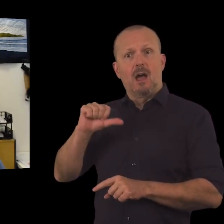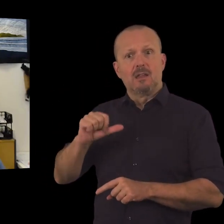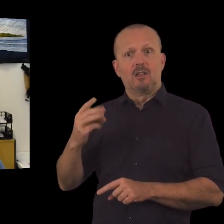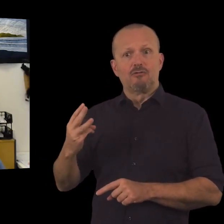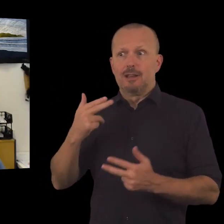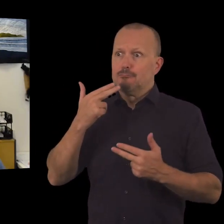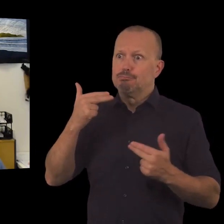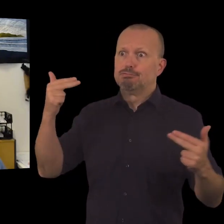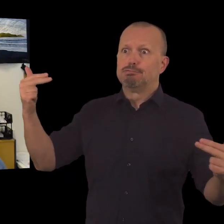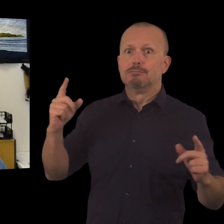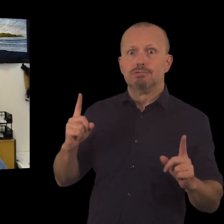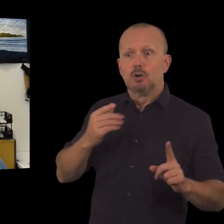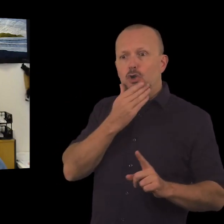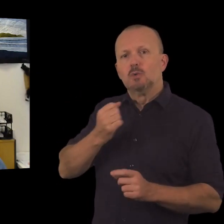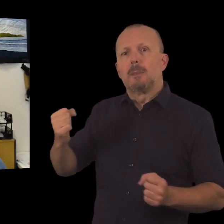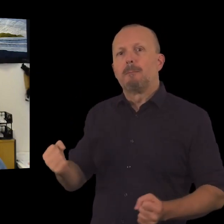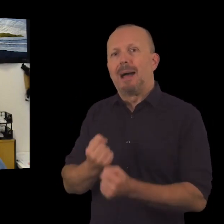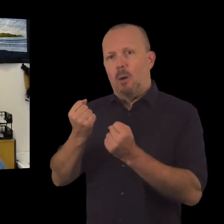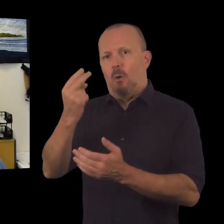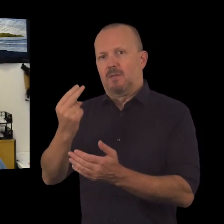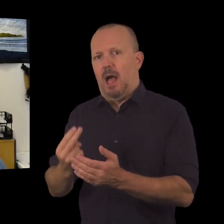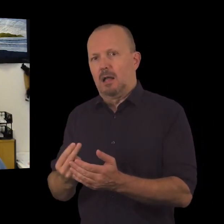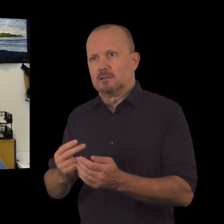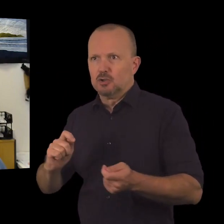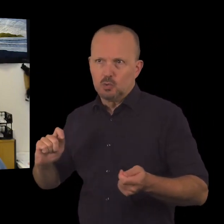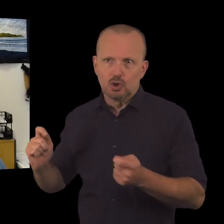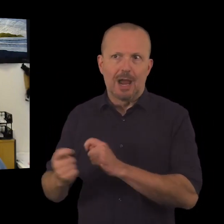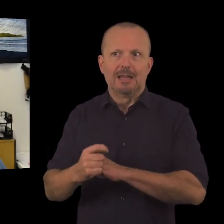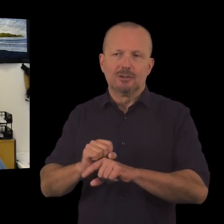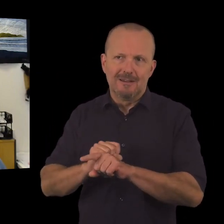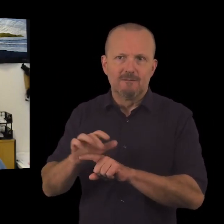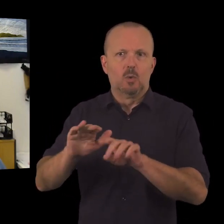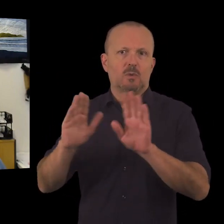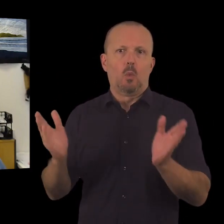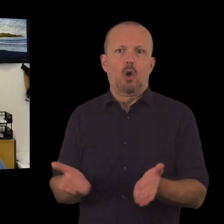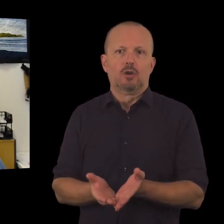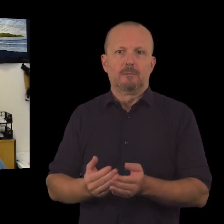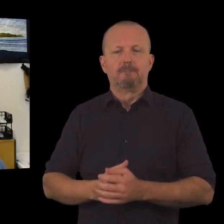1993. Use the power of the arts to change the world.